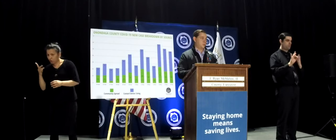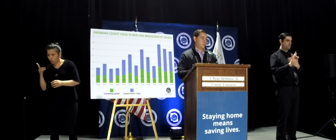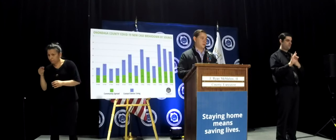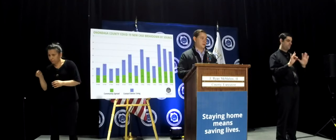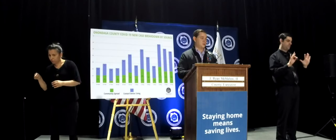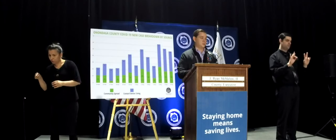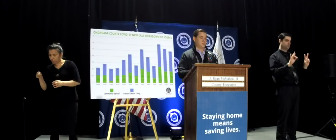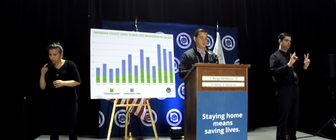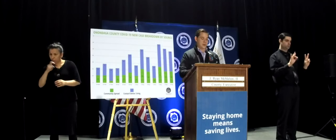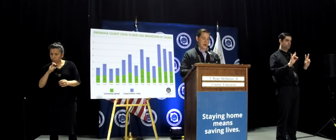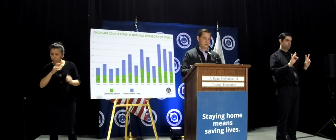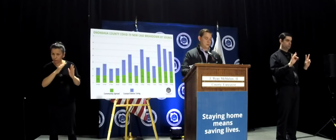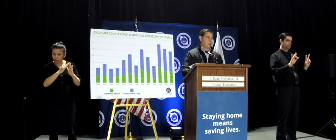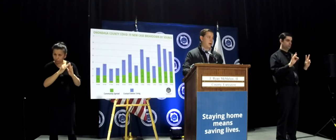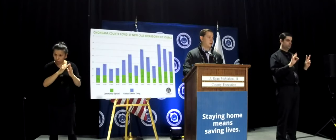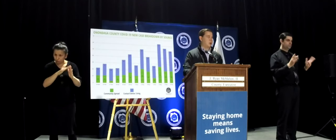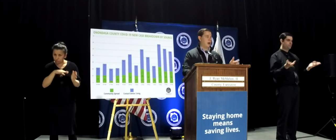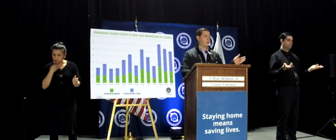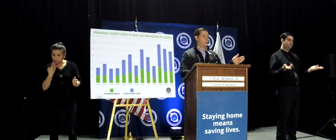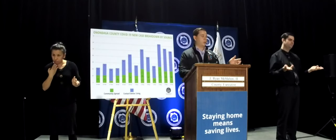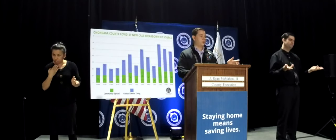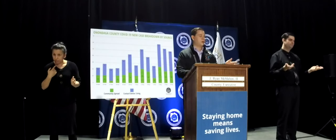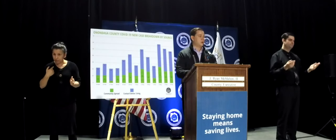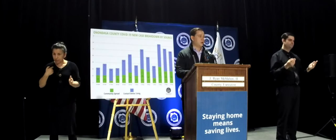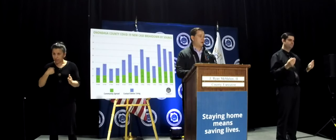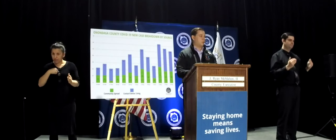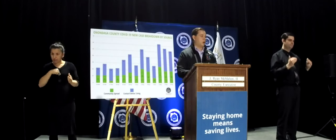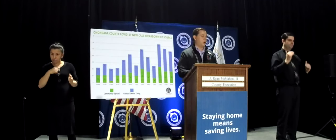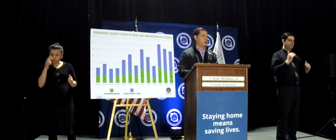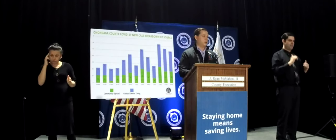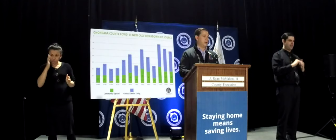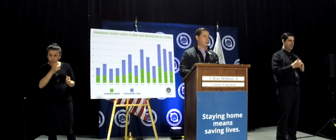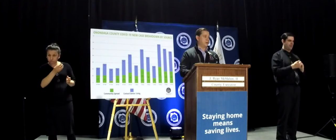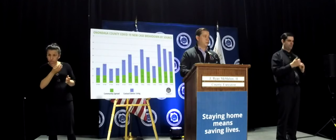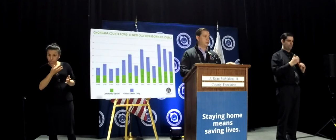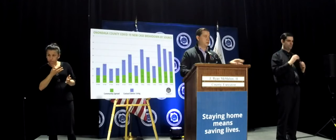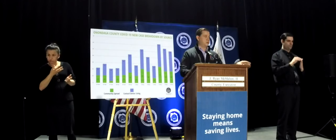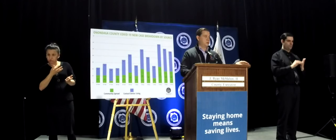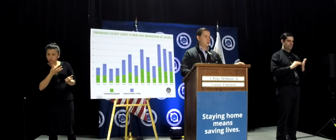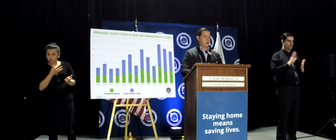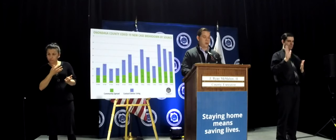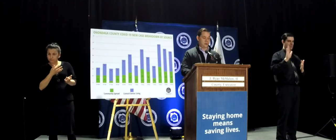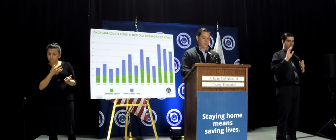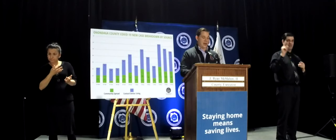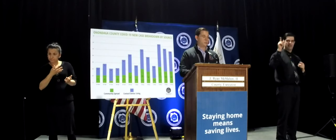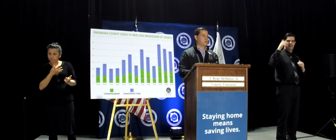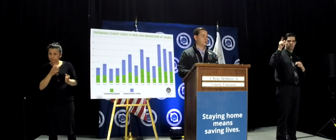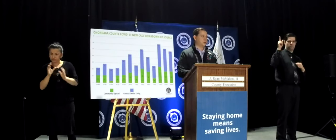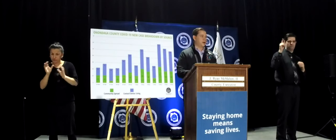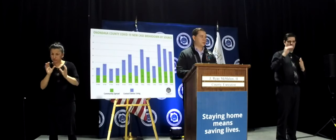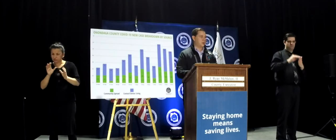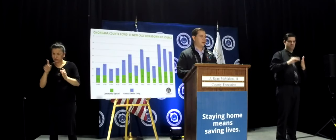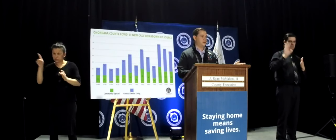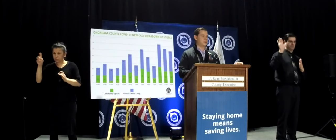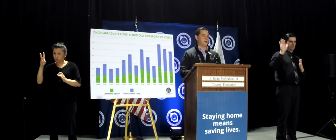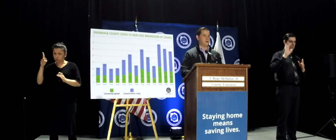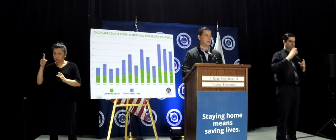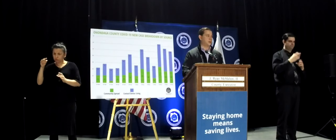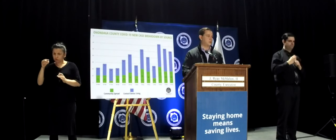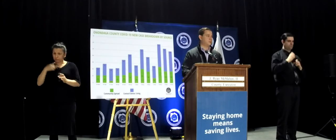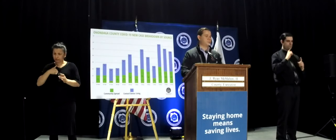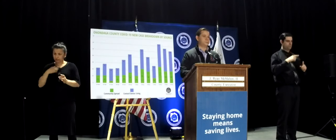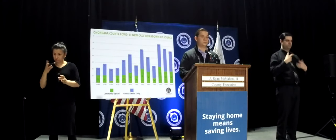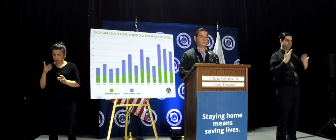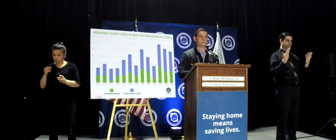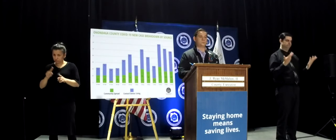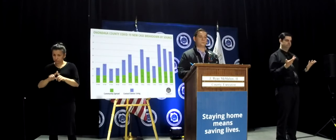our total numbers. They're just not. So I don't know how they're reporting. If I'm wrong, again, that will be the happiest retraction I've had as county